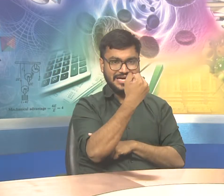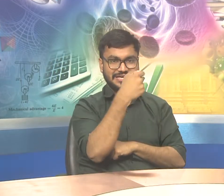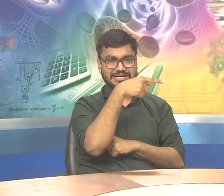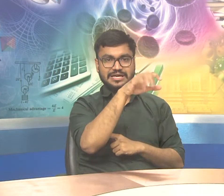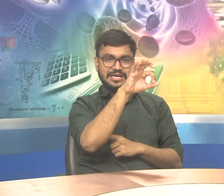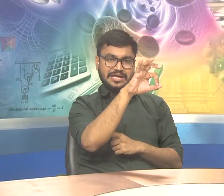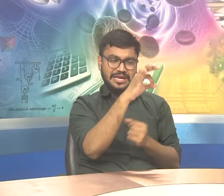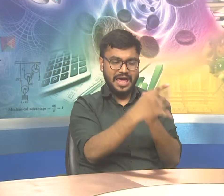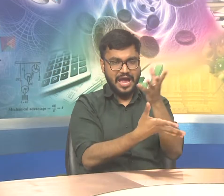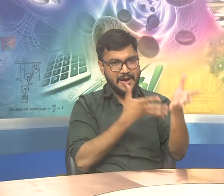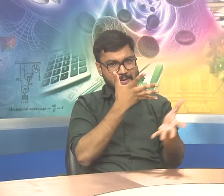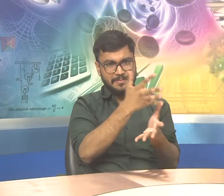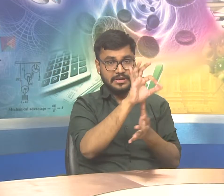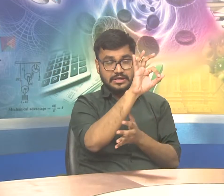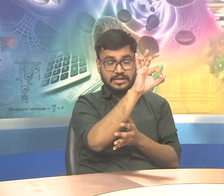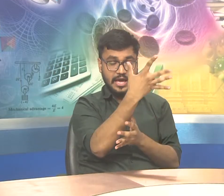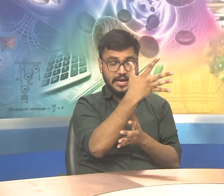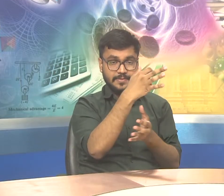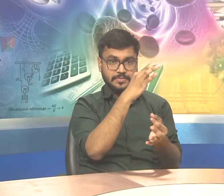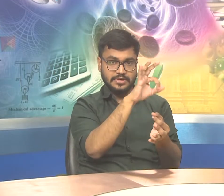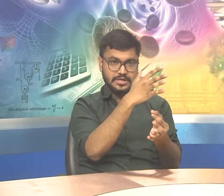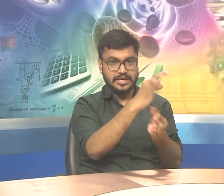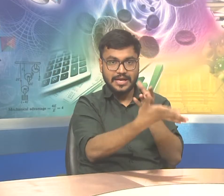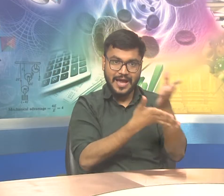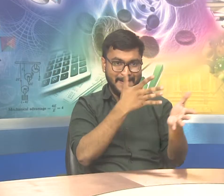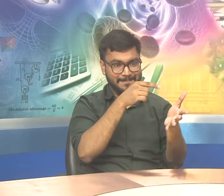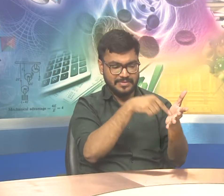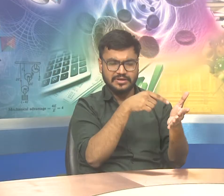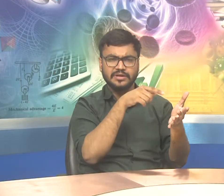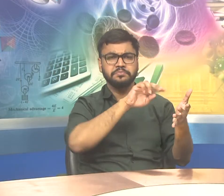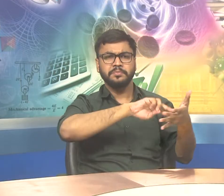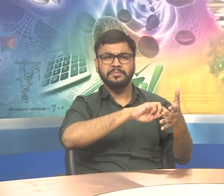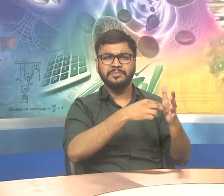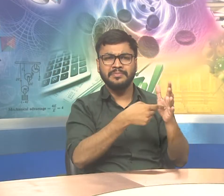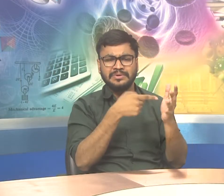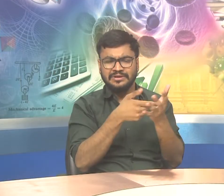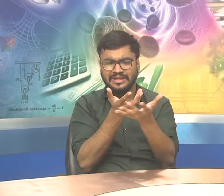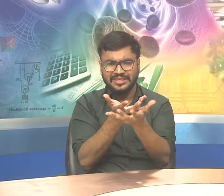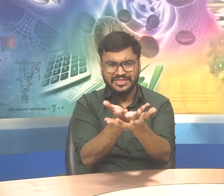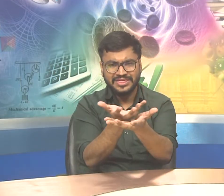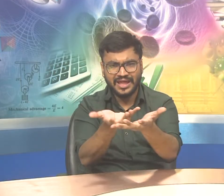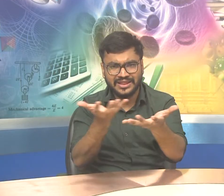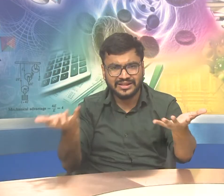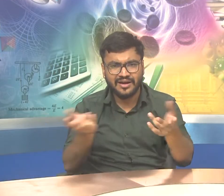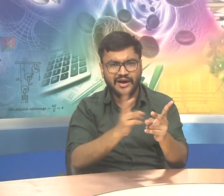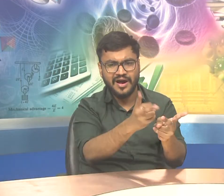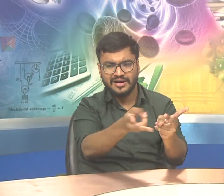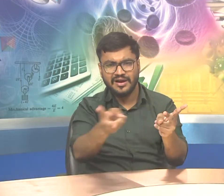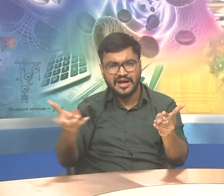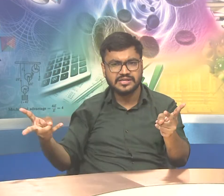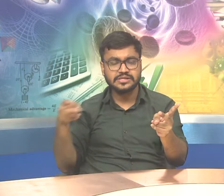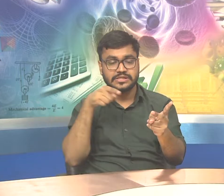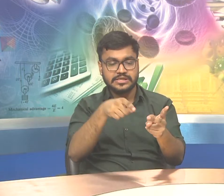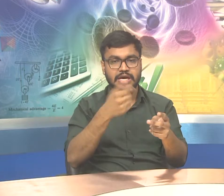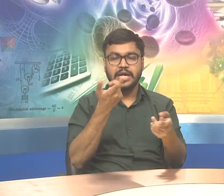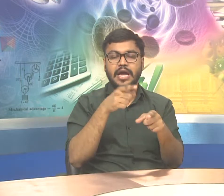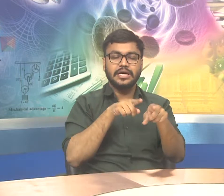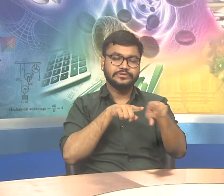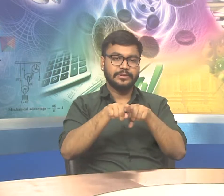an electric heater, oven, iron changes electrical energy into heat